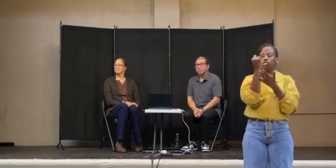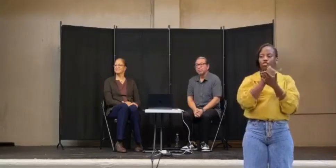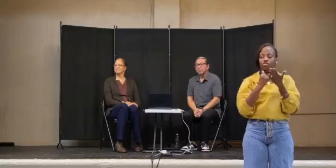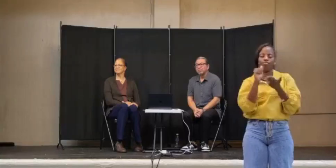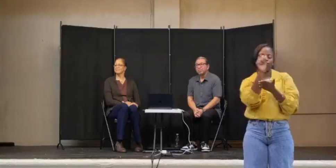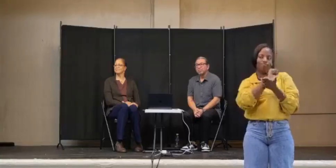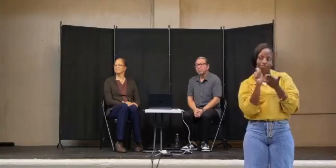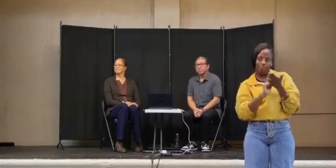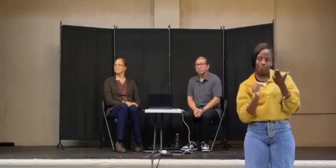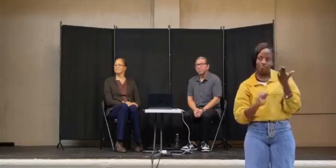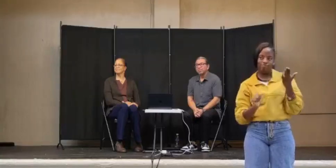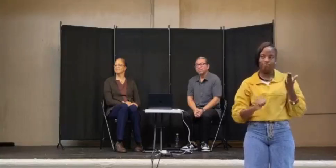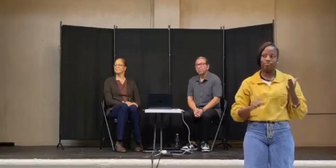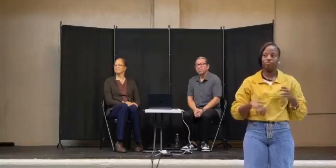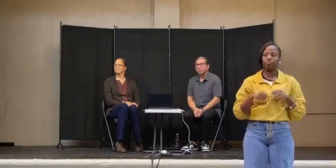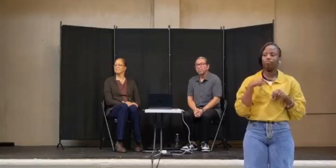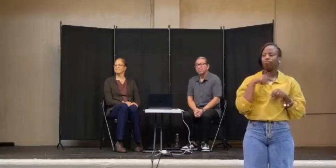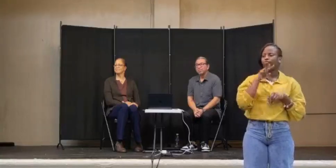My name is Alejandra.